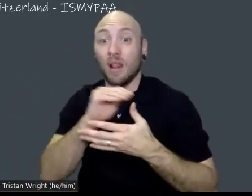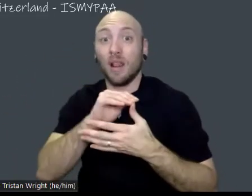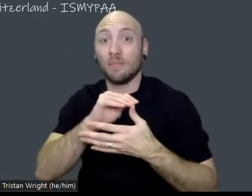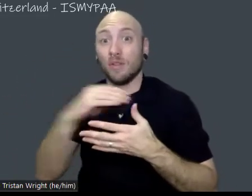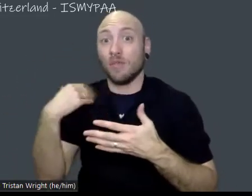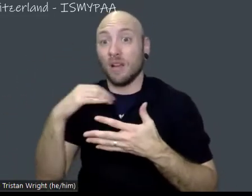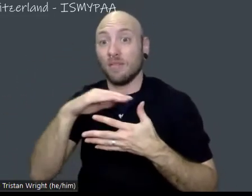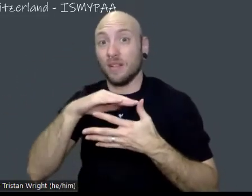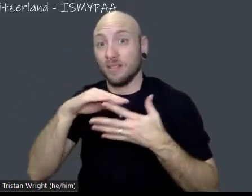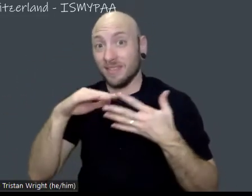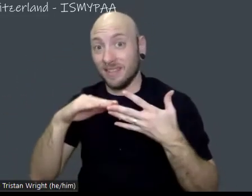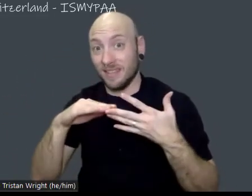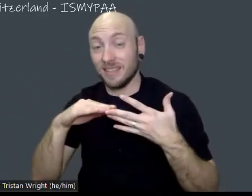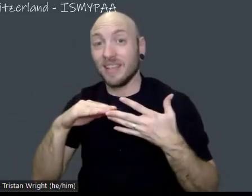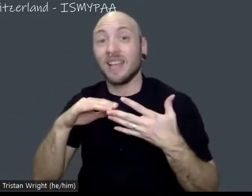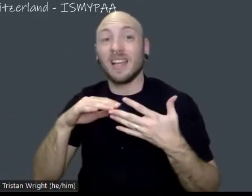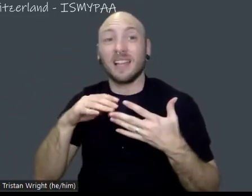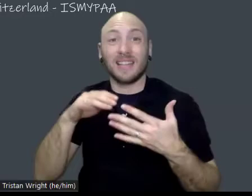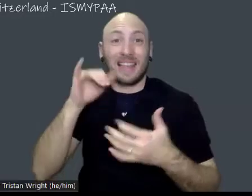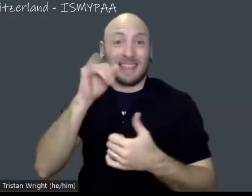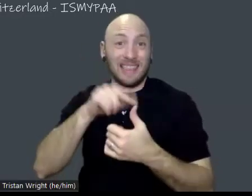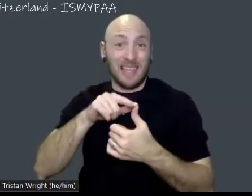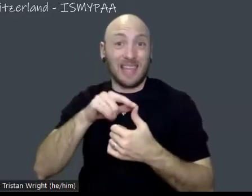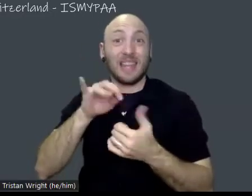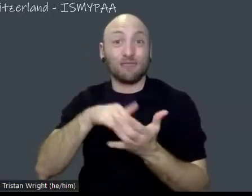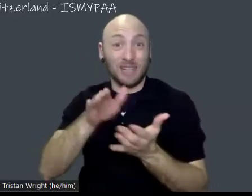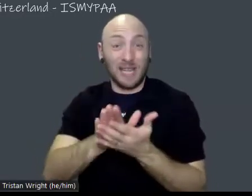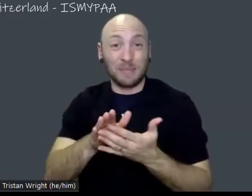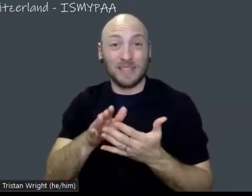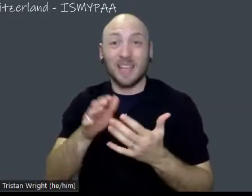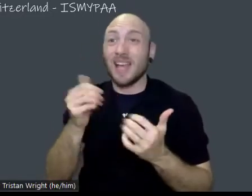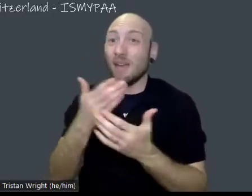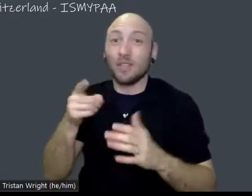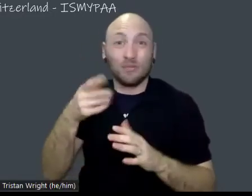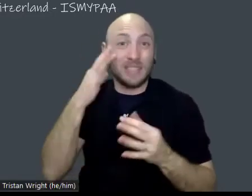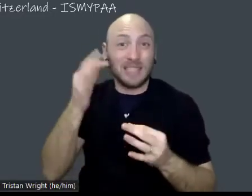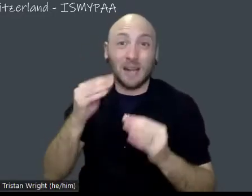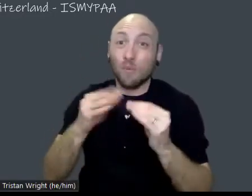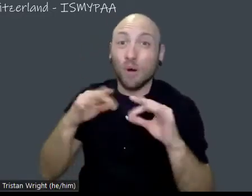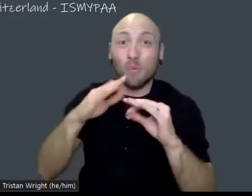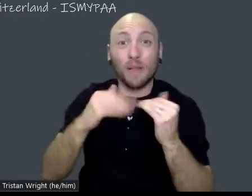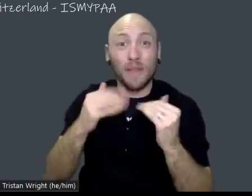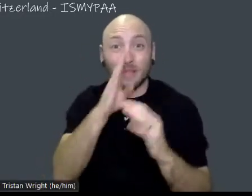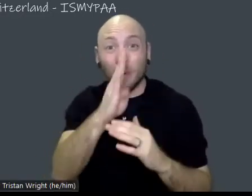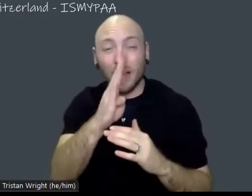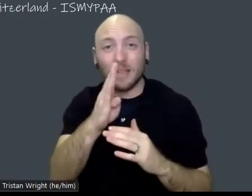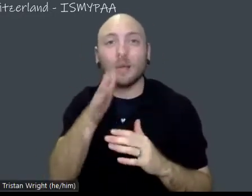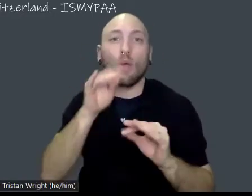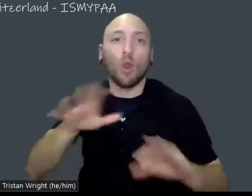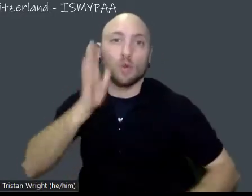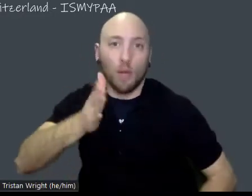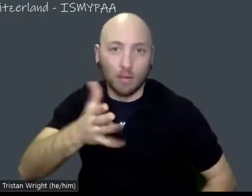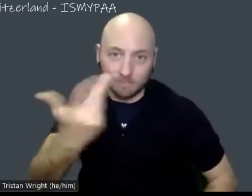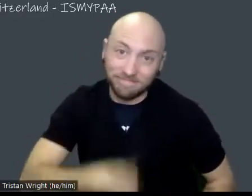you are going to lose. And I don't know, with him, I really started